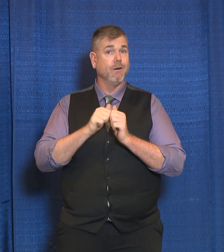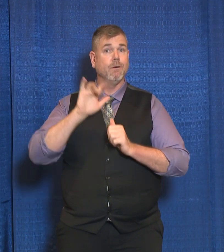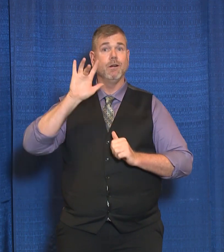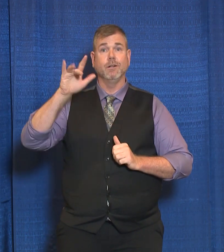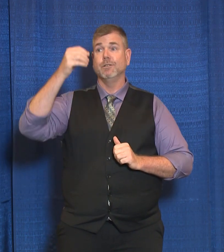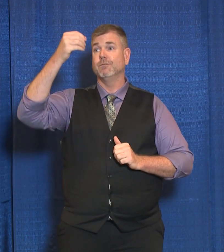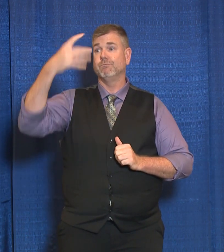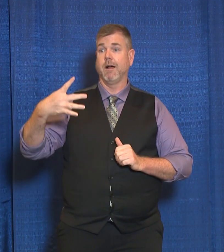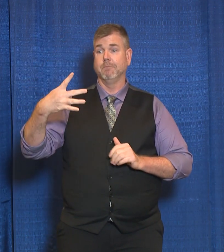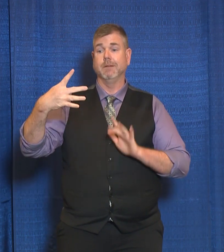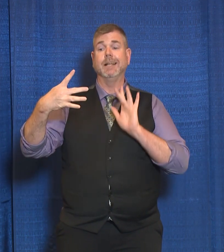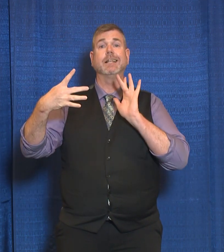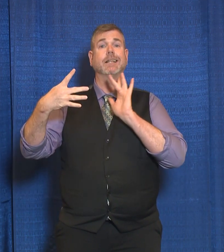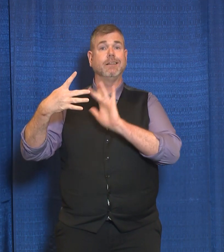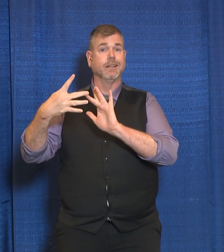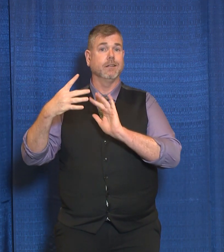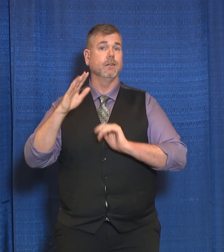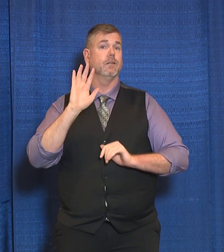the Other field.